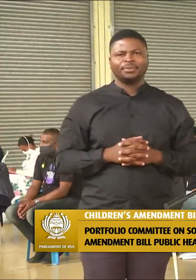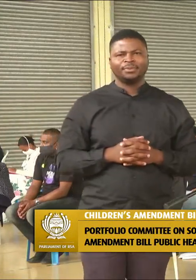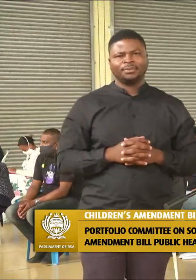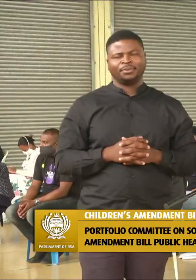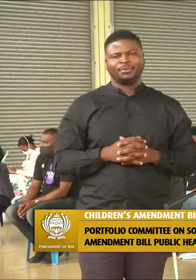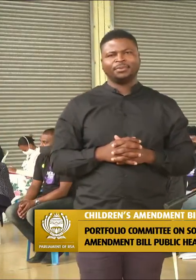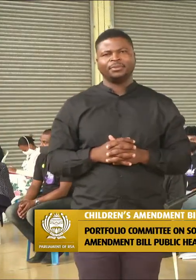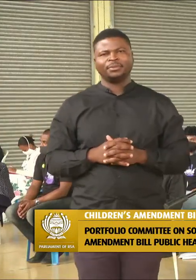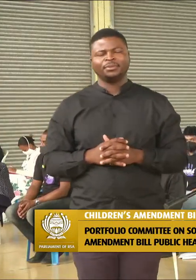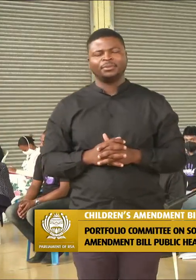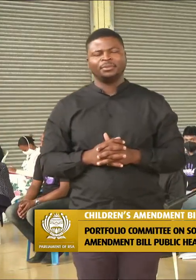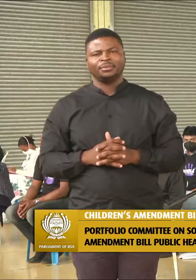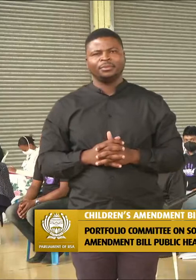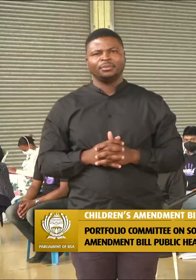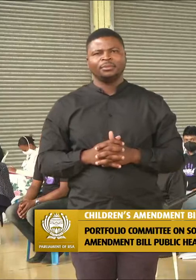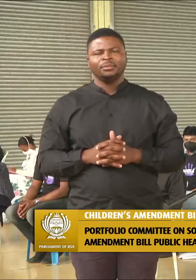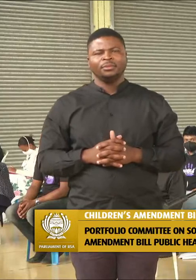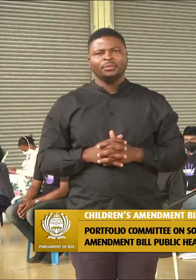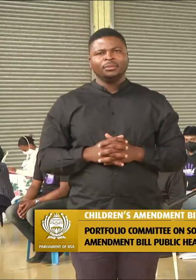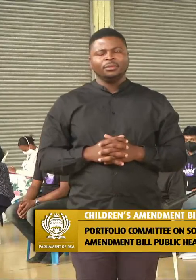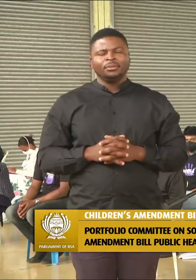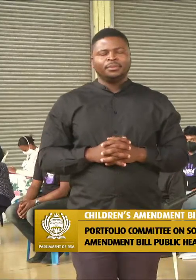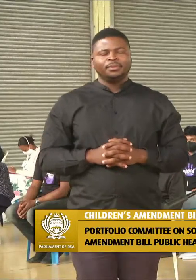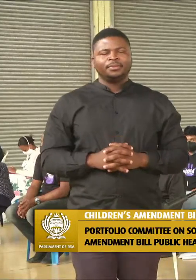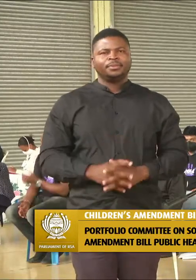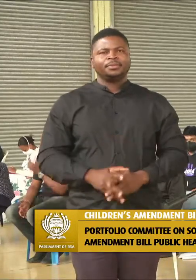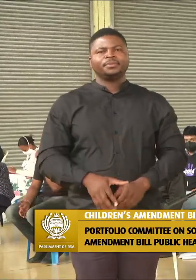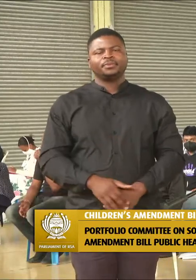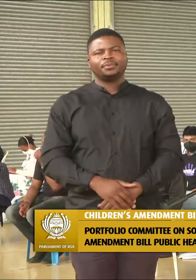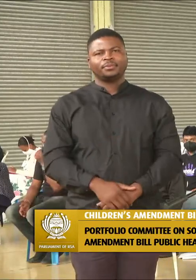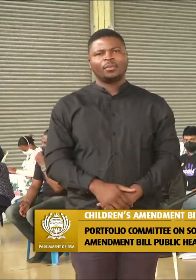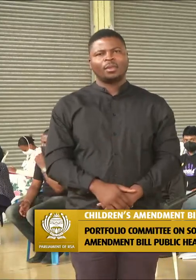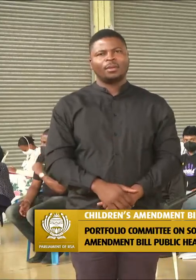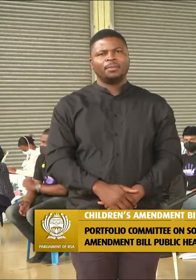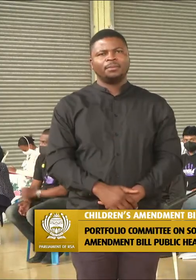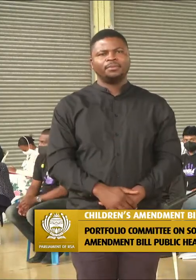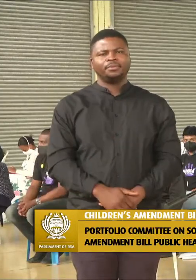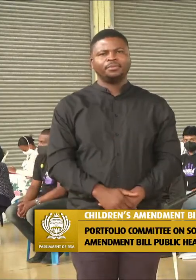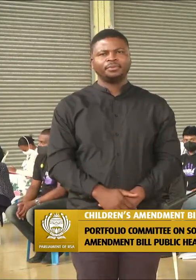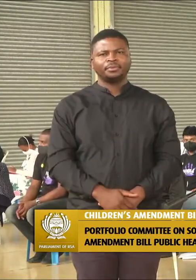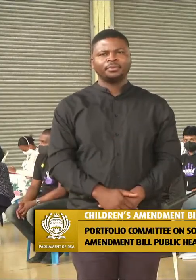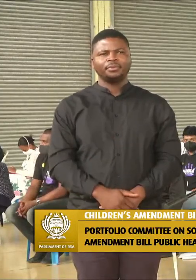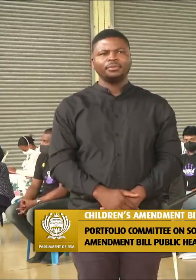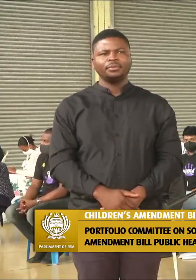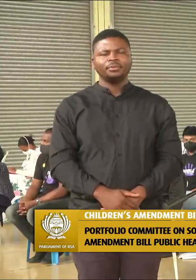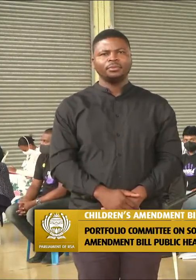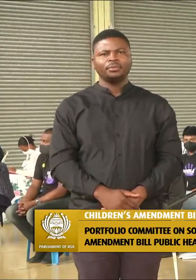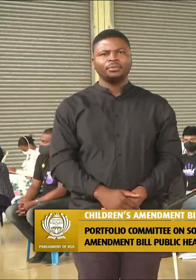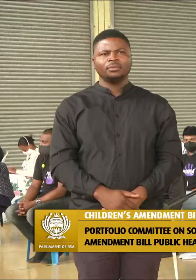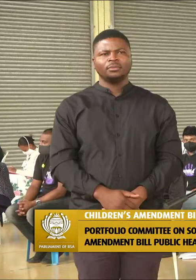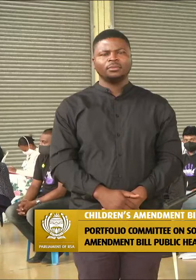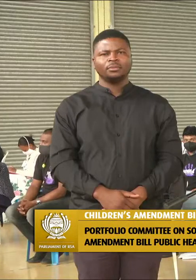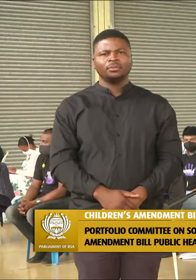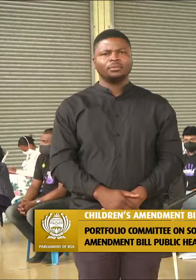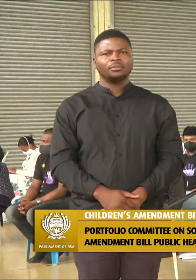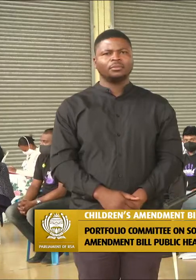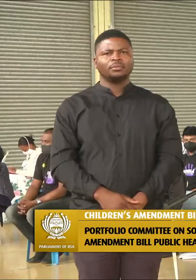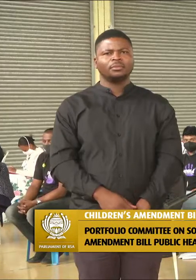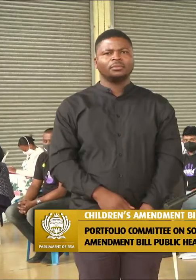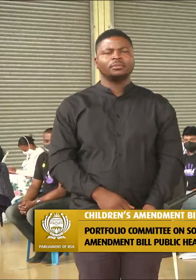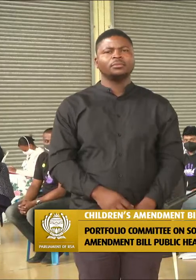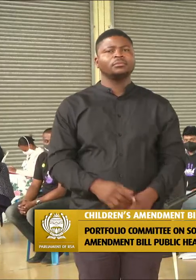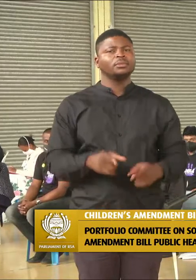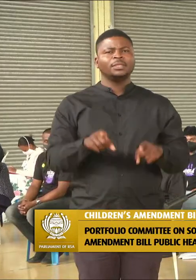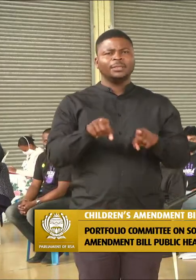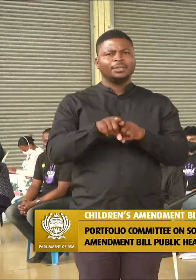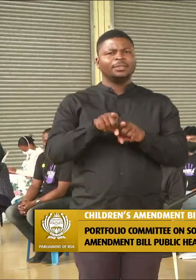in terms of the ECDs that are being opened at people's homes. Engikuthandile